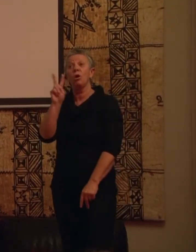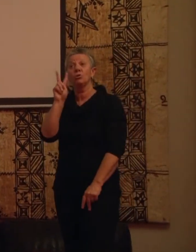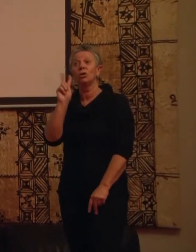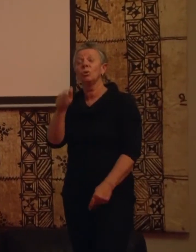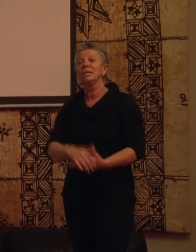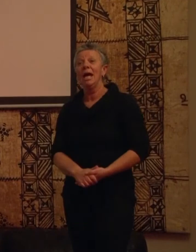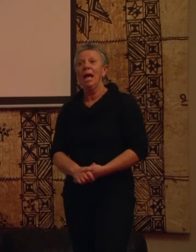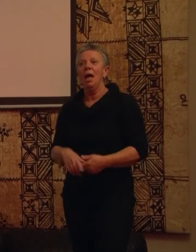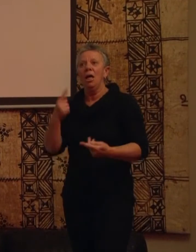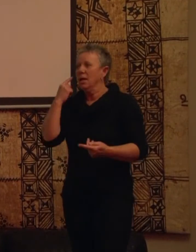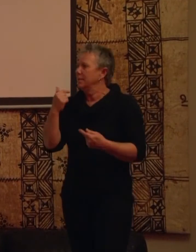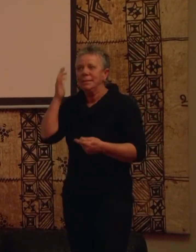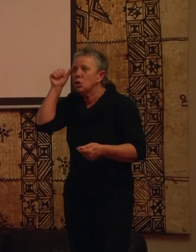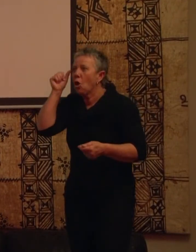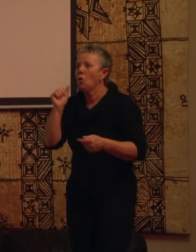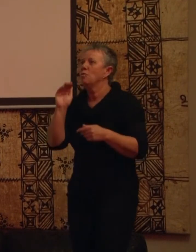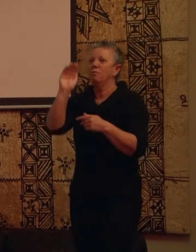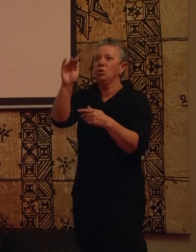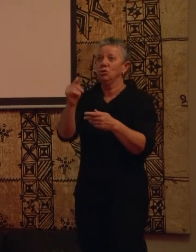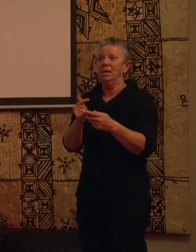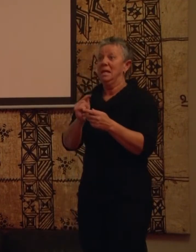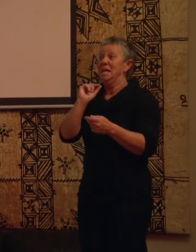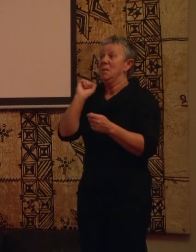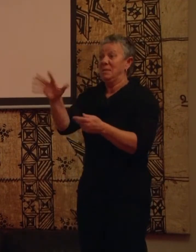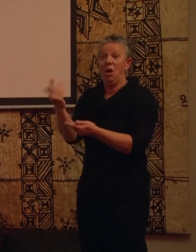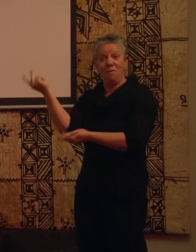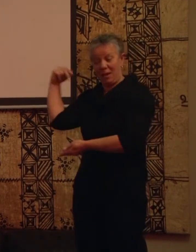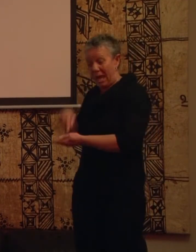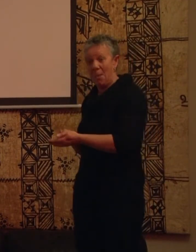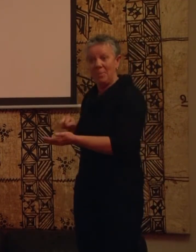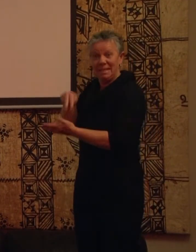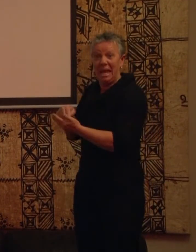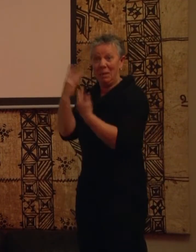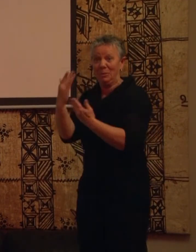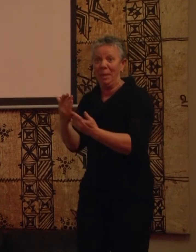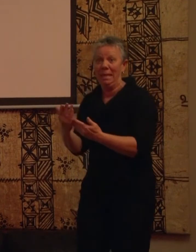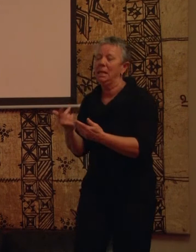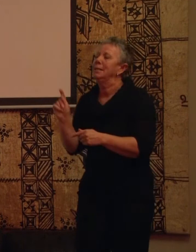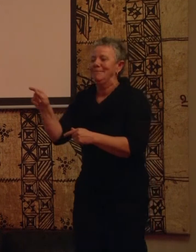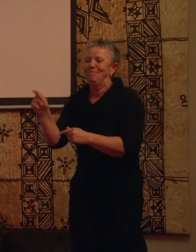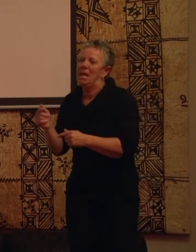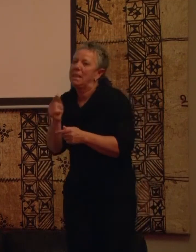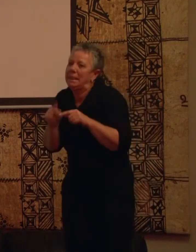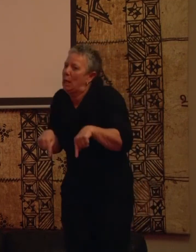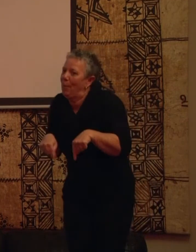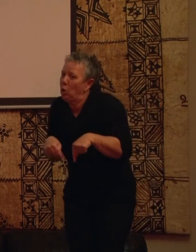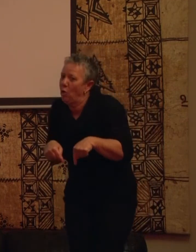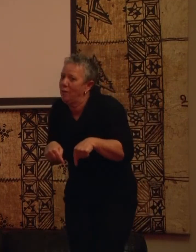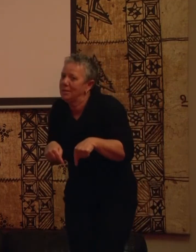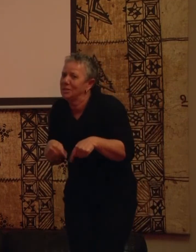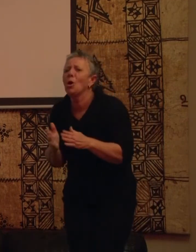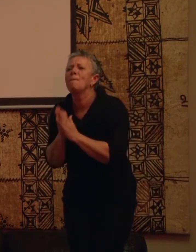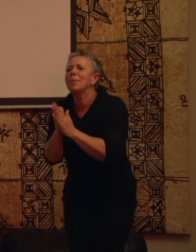speaker, so please give your warmest, most supportive round of sign language